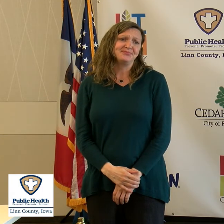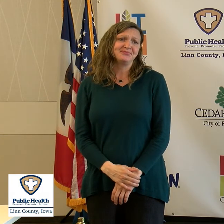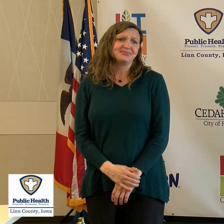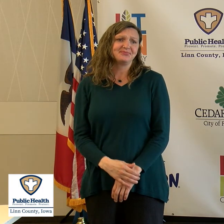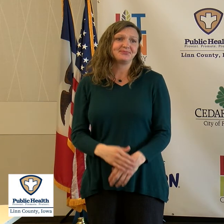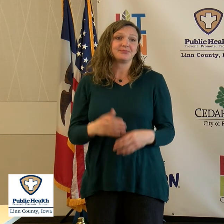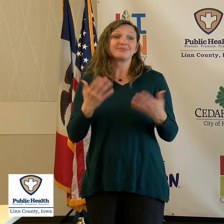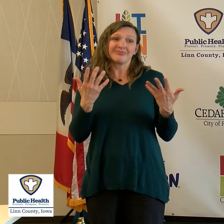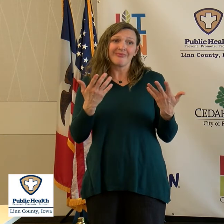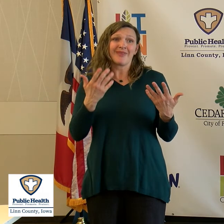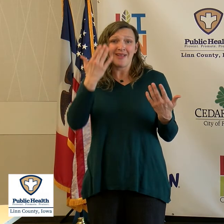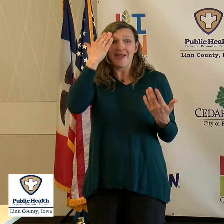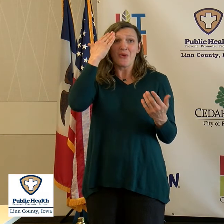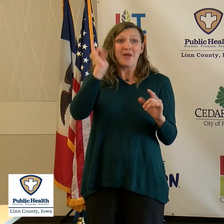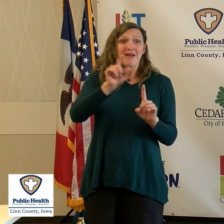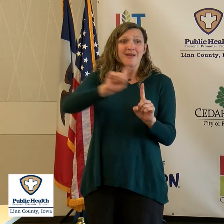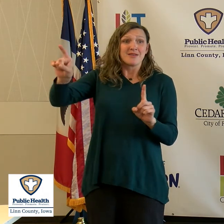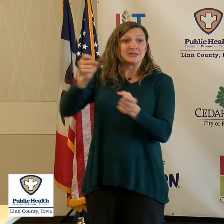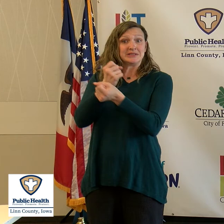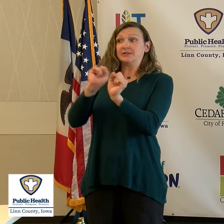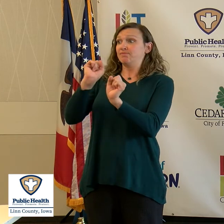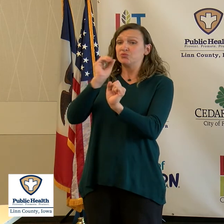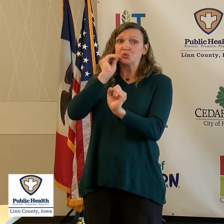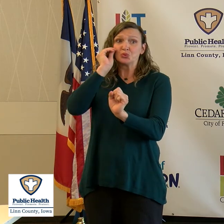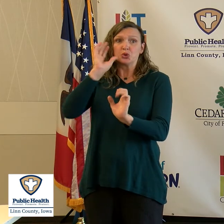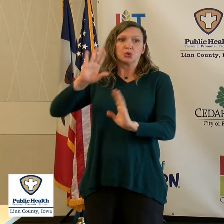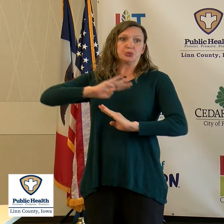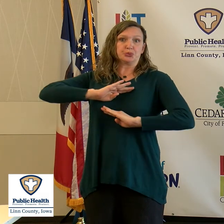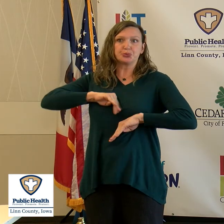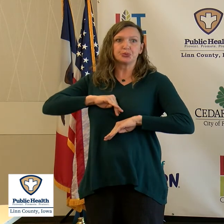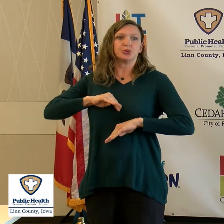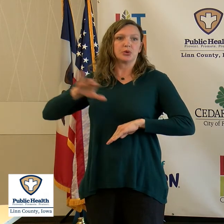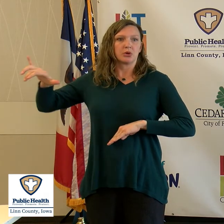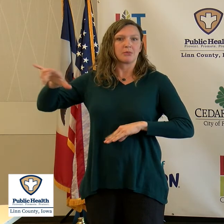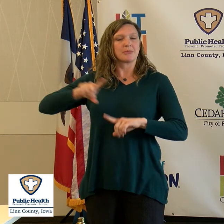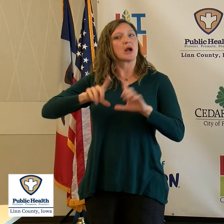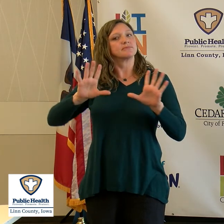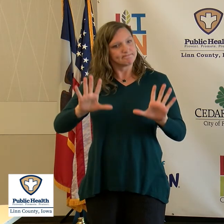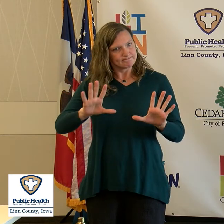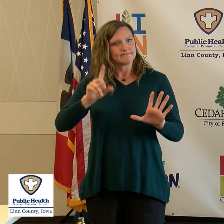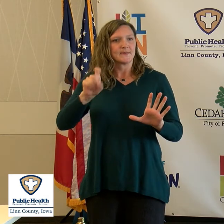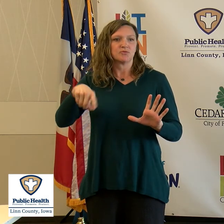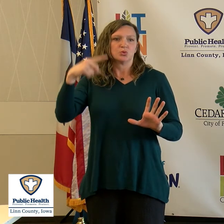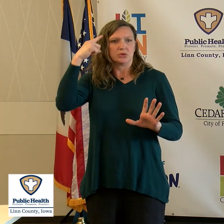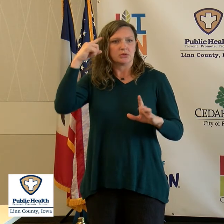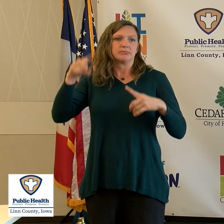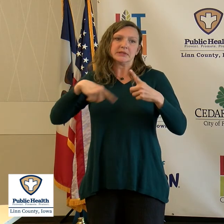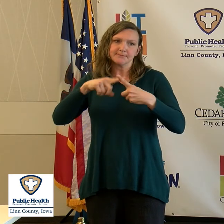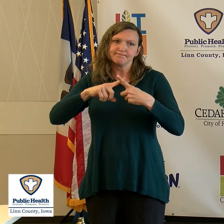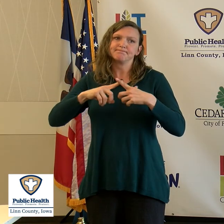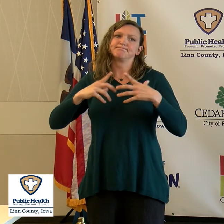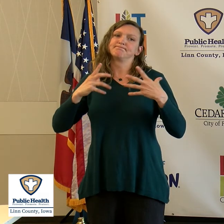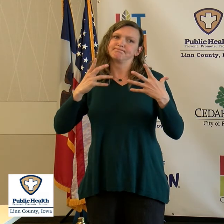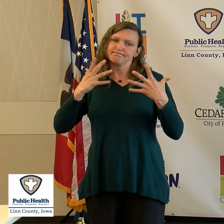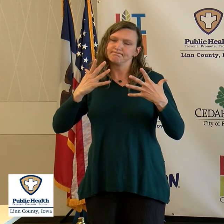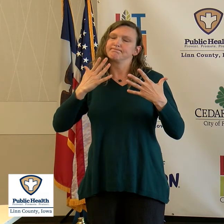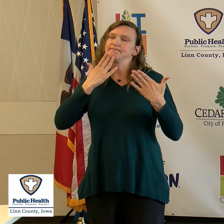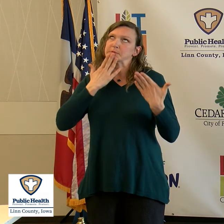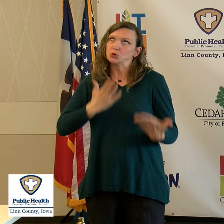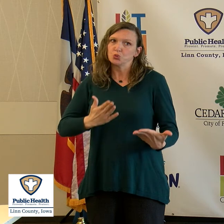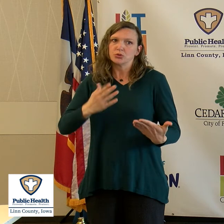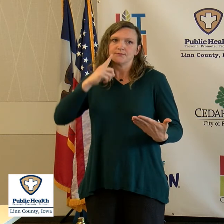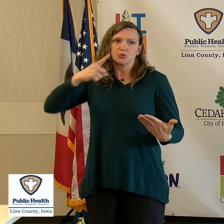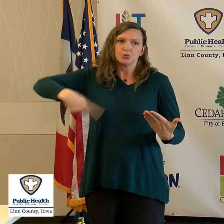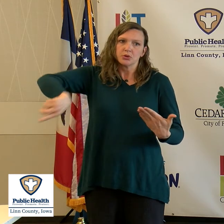good actors out there doing the right thing to protect their workers. I appreciate them sincerely, and I hope you will communicate with